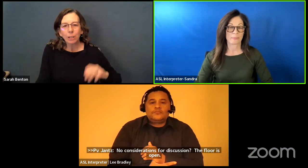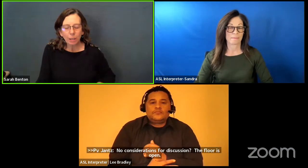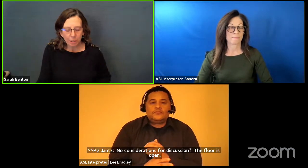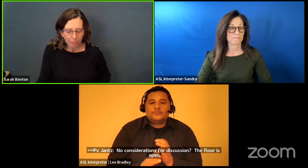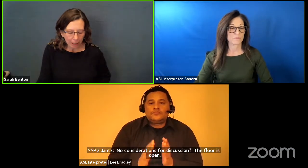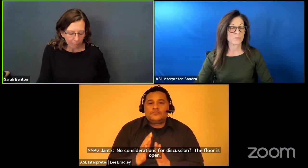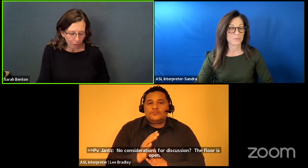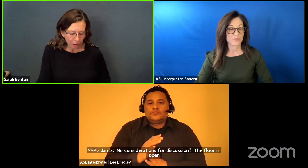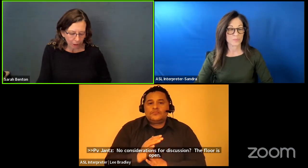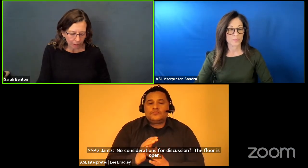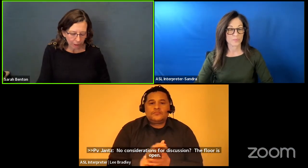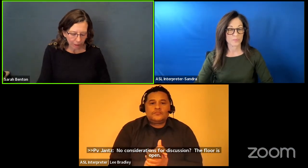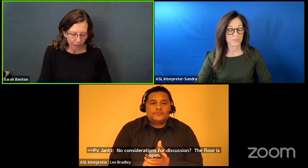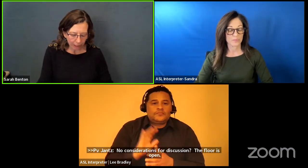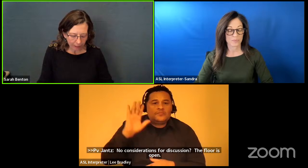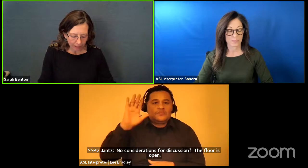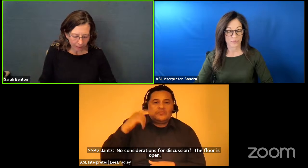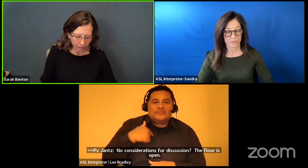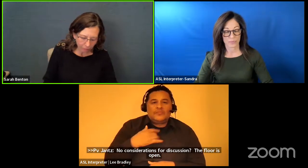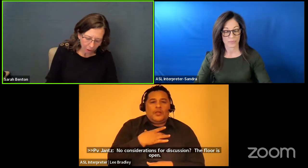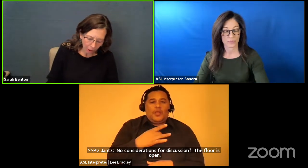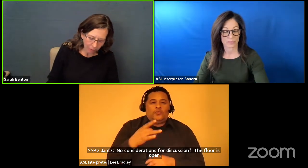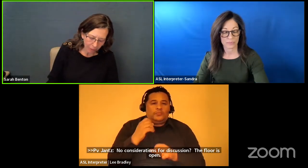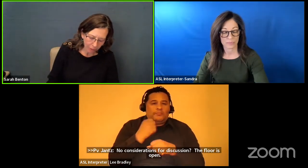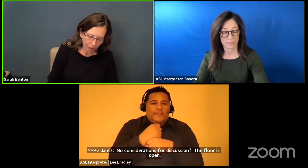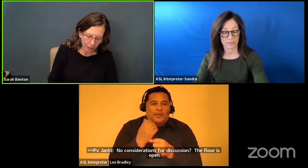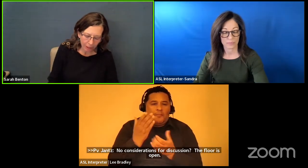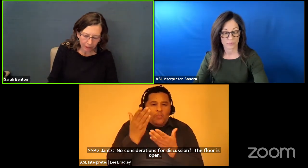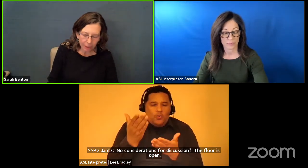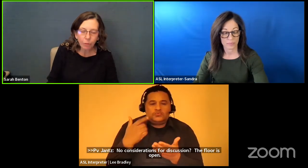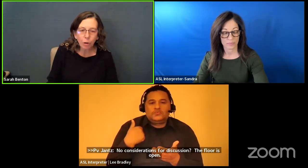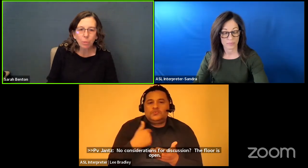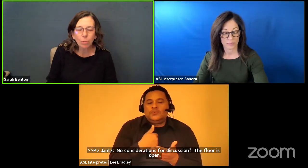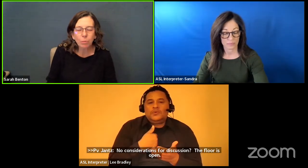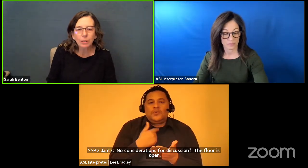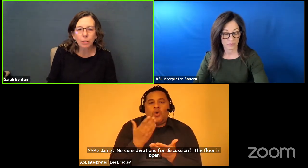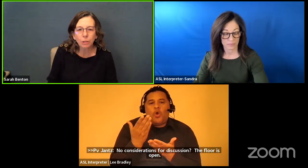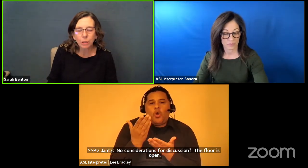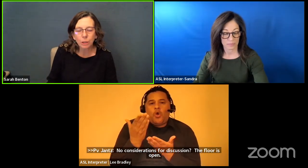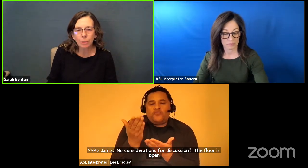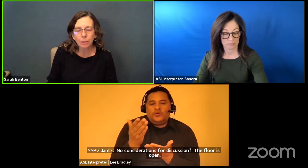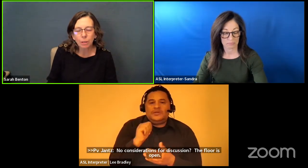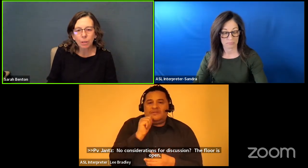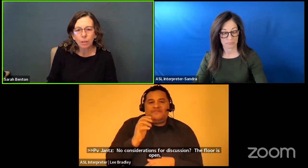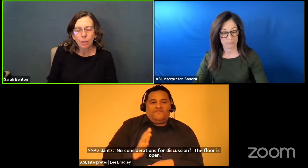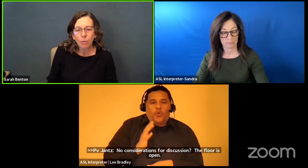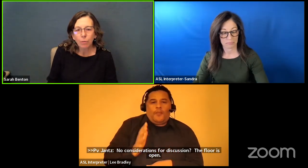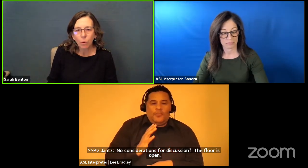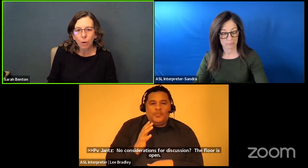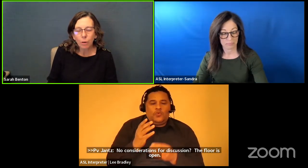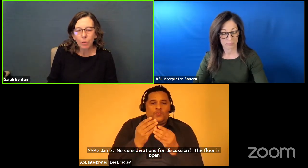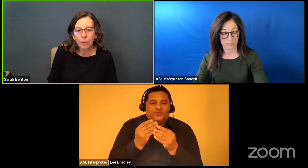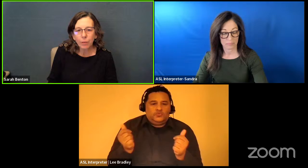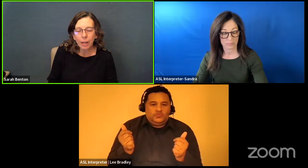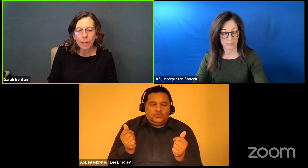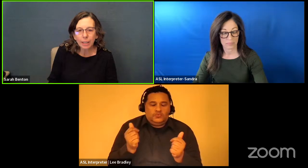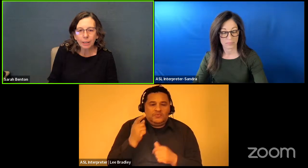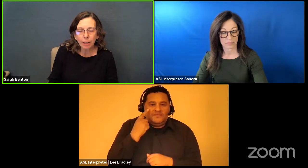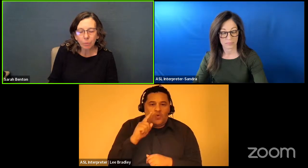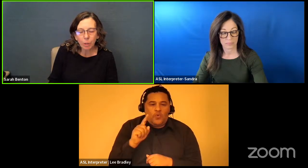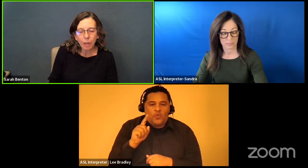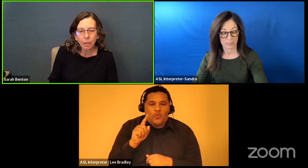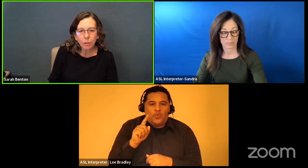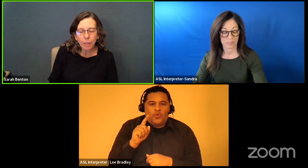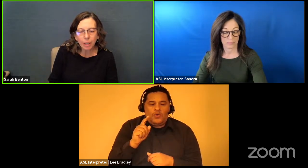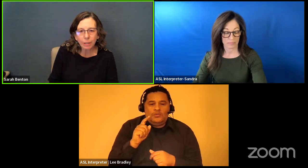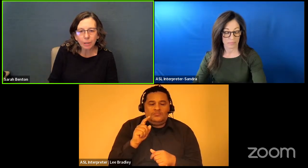I would like to make a motion that we offer an informal resolution for the fine